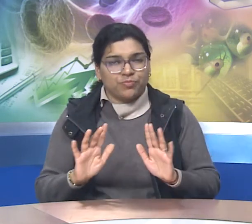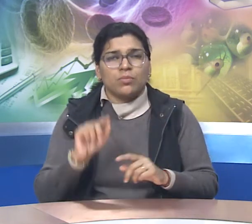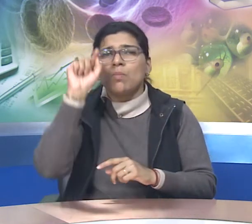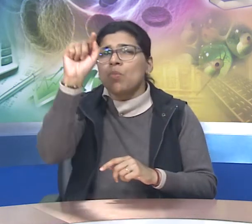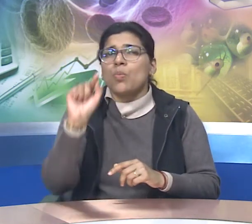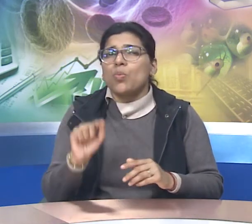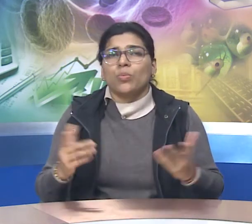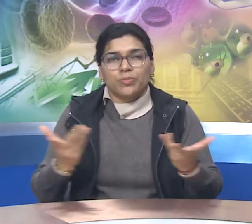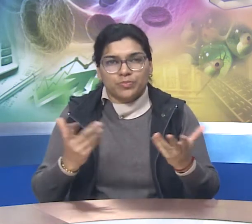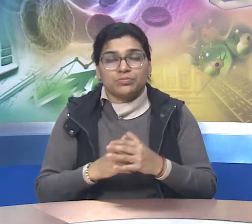workplace.